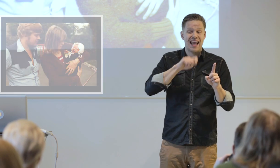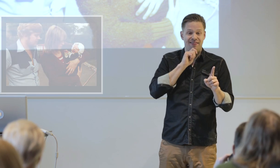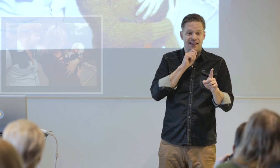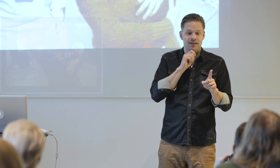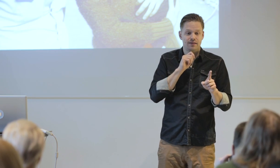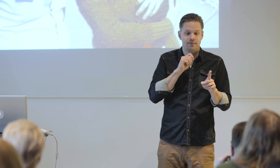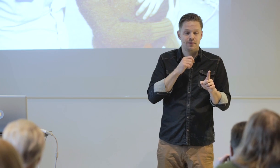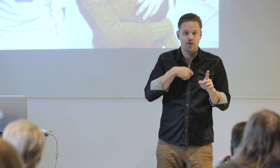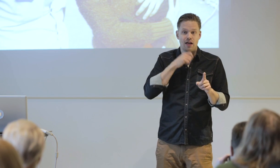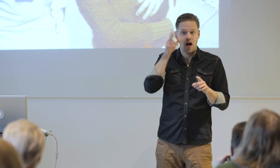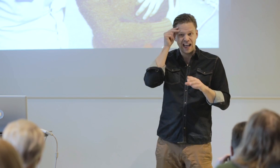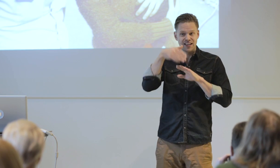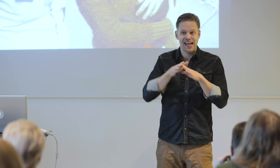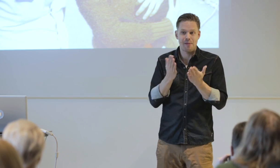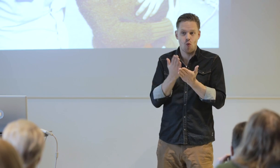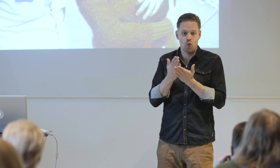say, my mother,